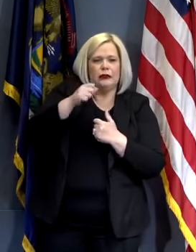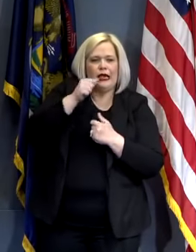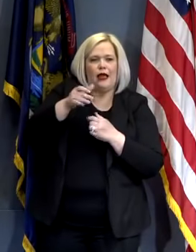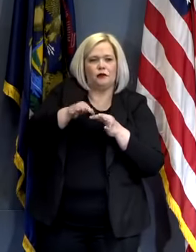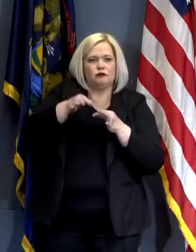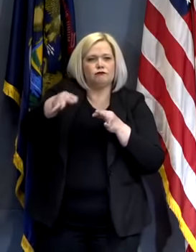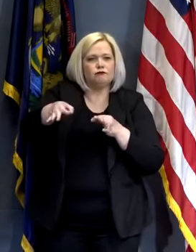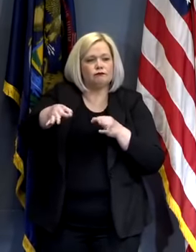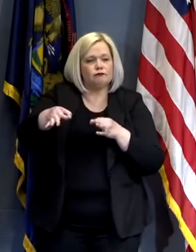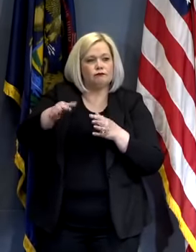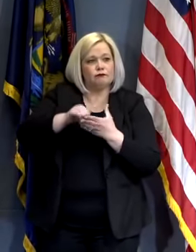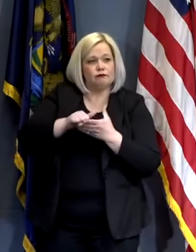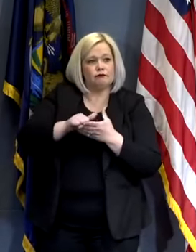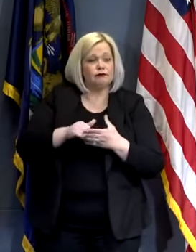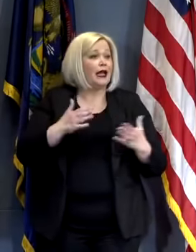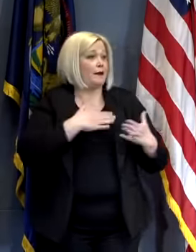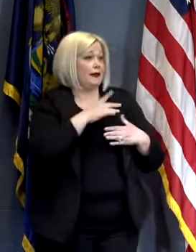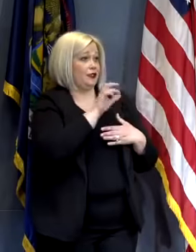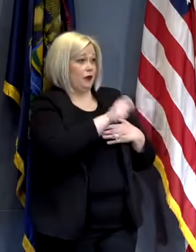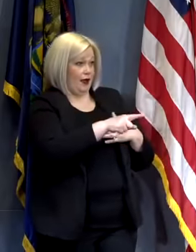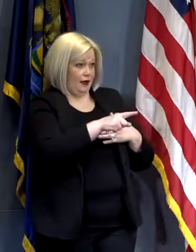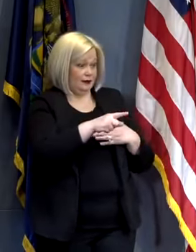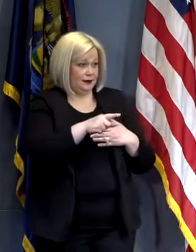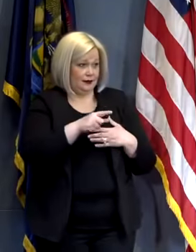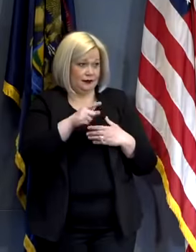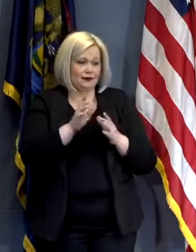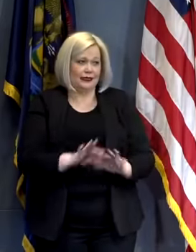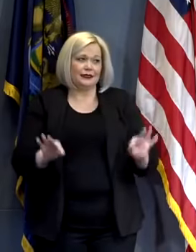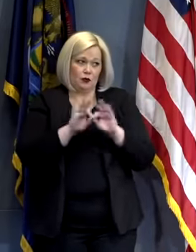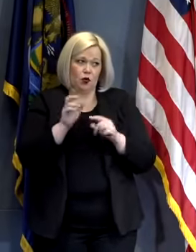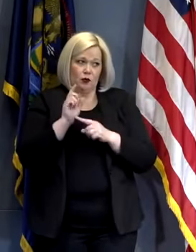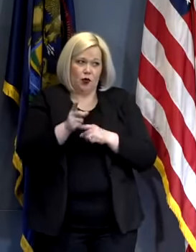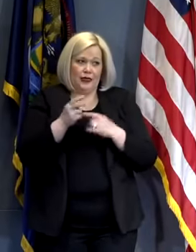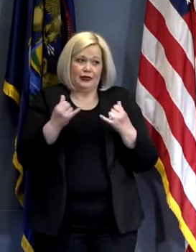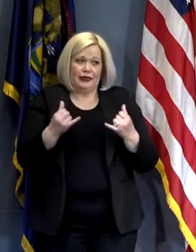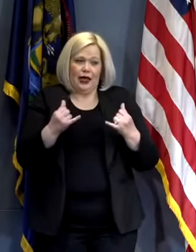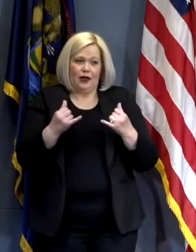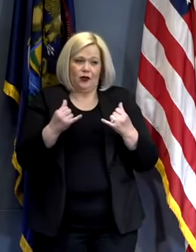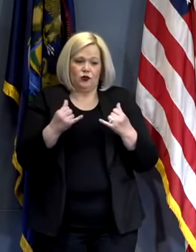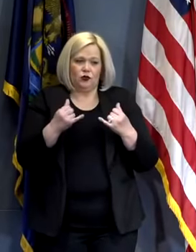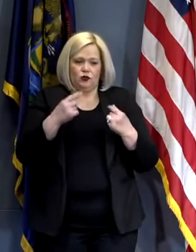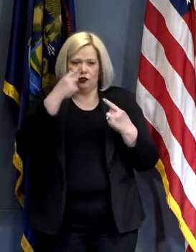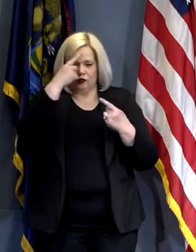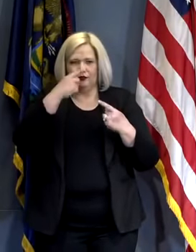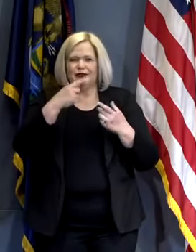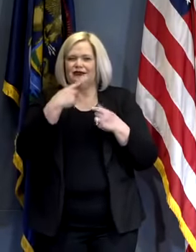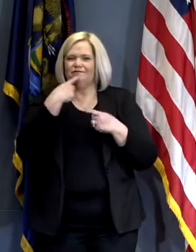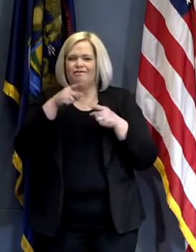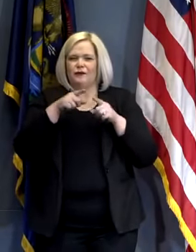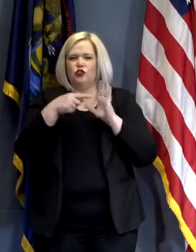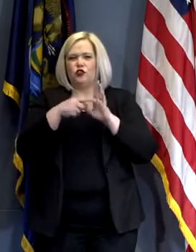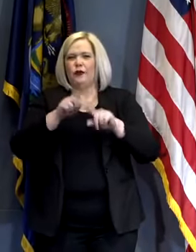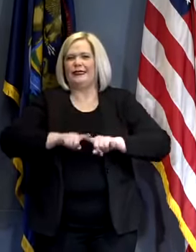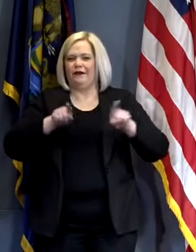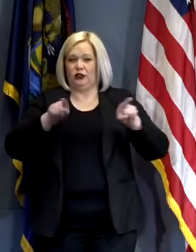emergency? I'm glad you asked the question. I think that this is an important moment to differentiate between two things that